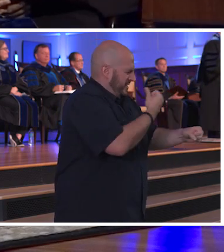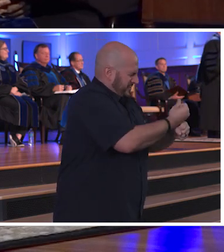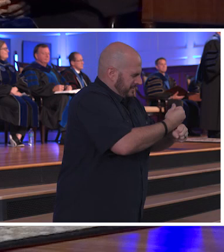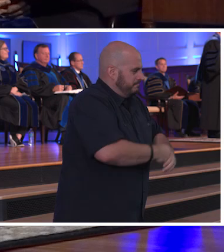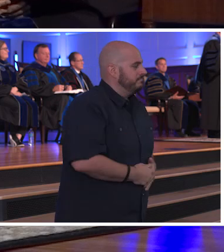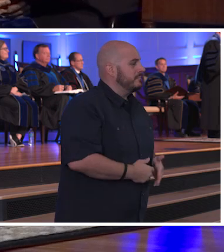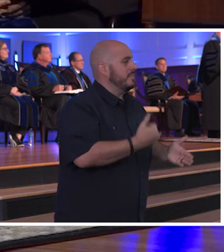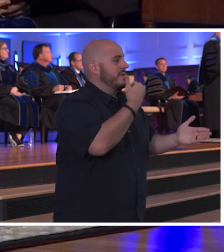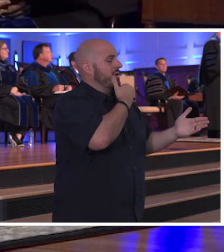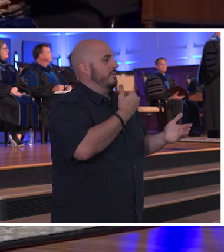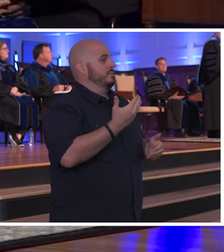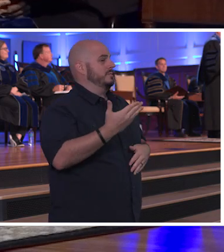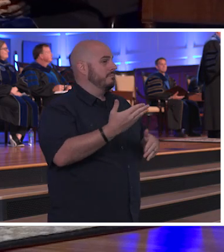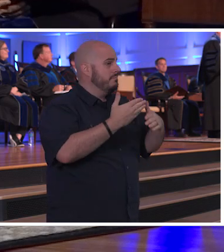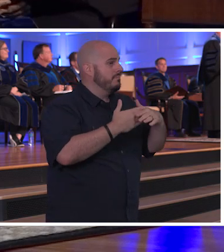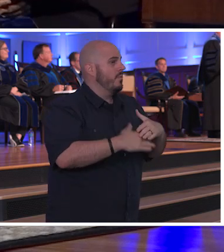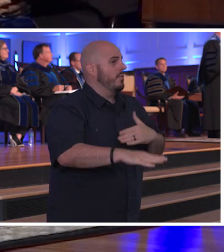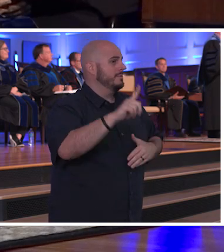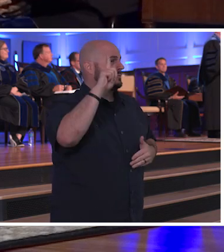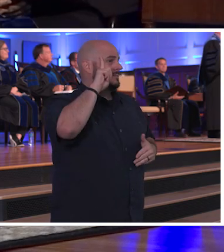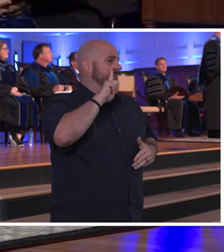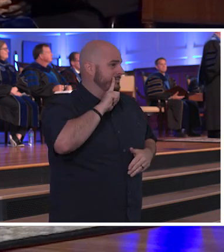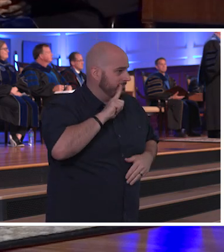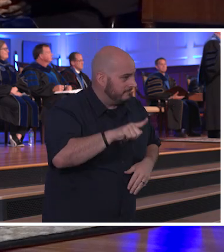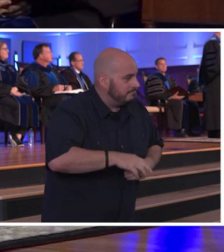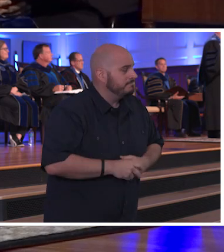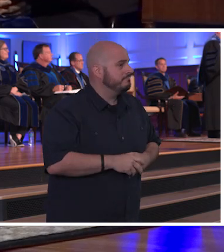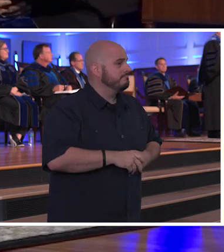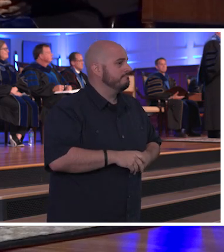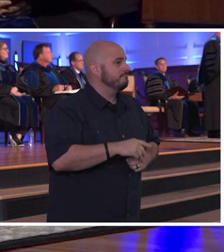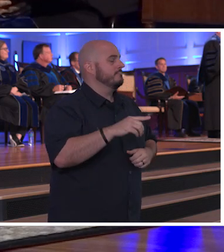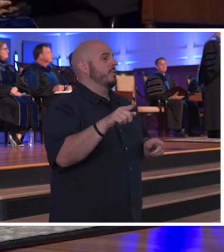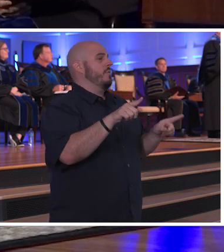deaf. She was also born black.